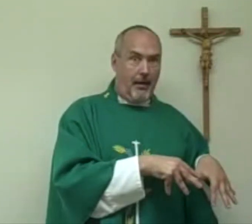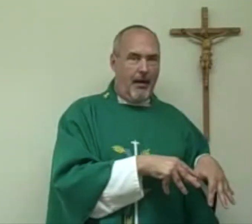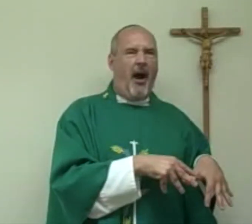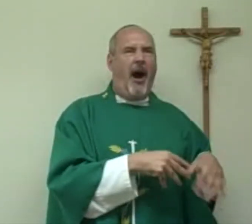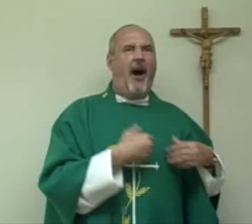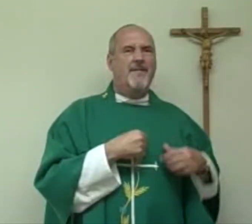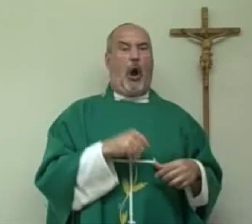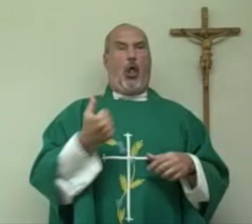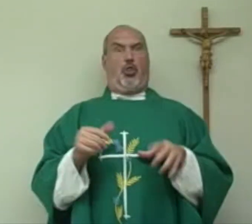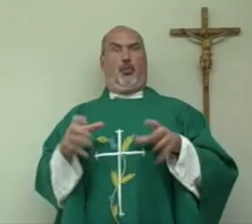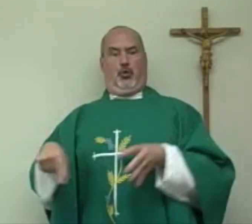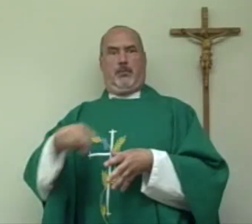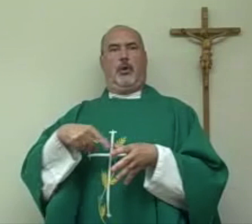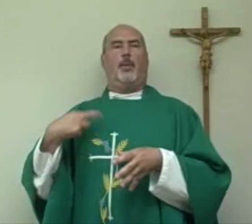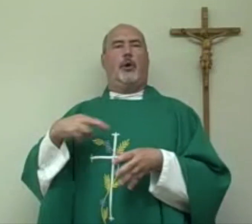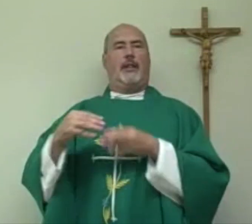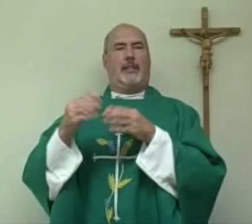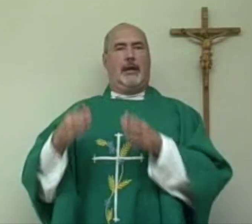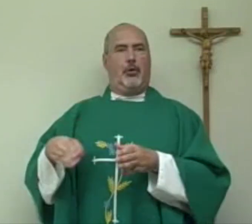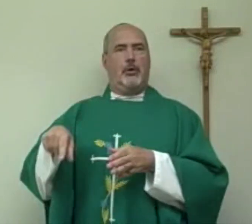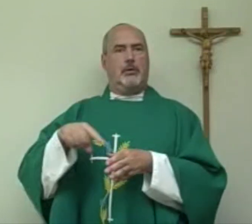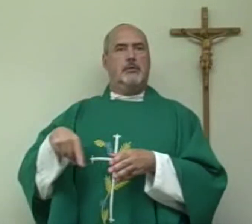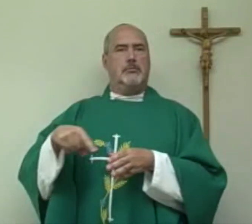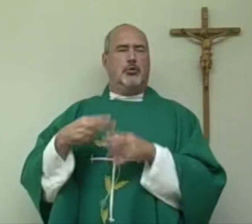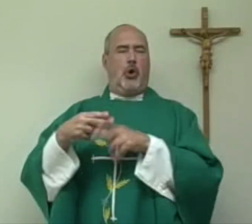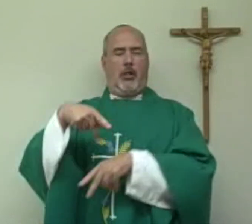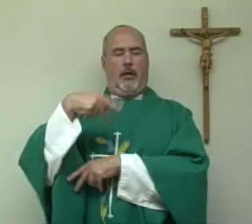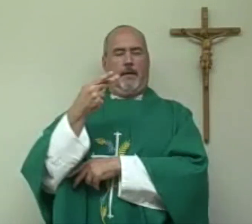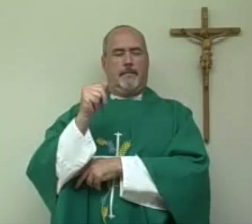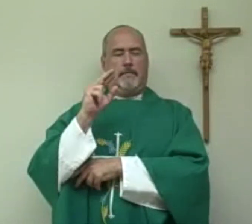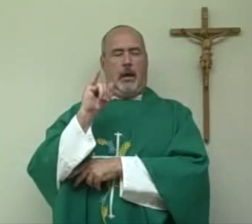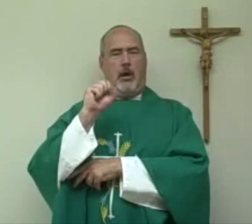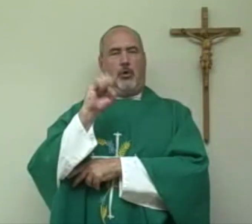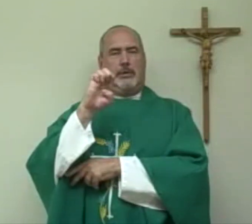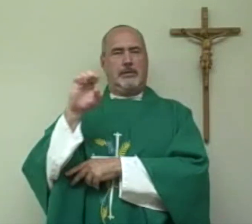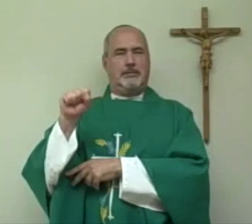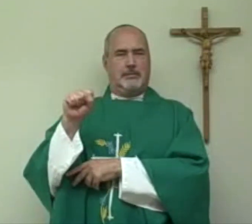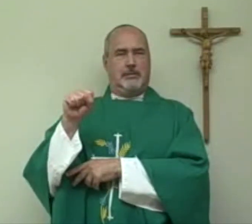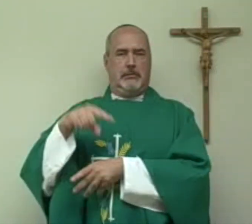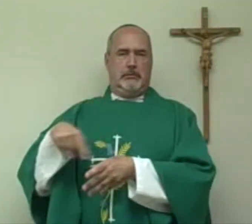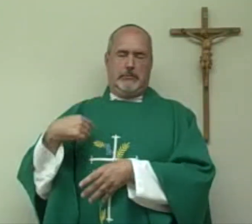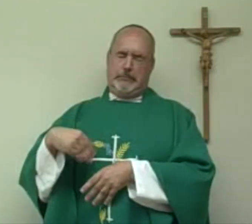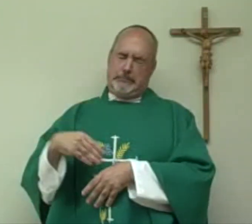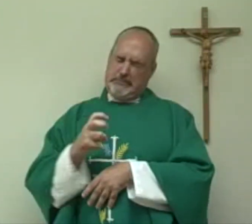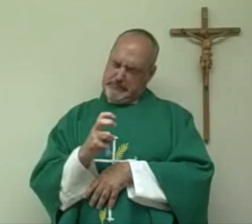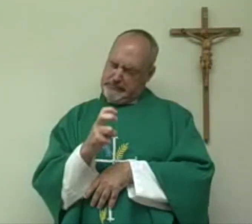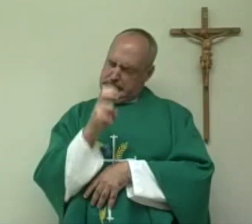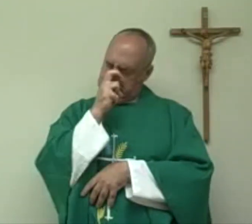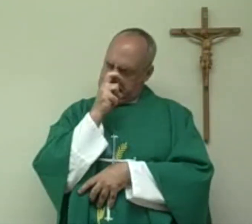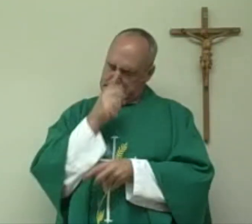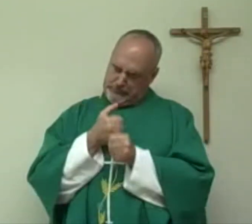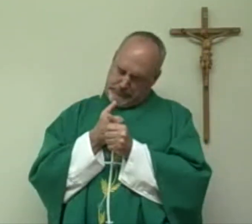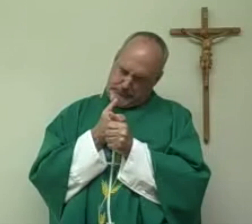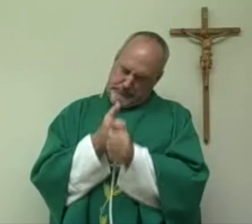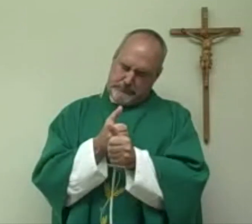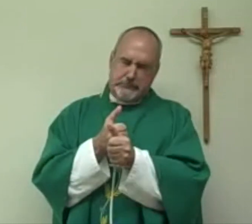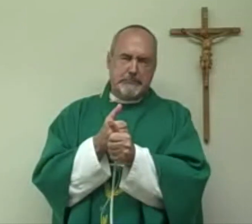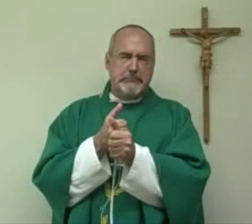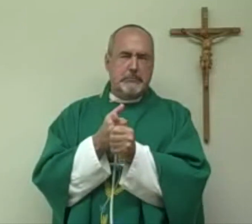God. And there was also another group of leaders called the Pharisees. And they were